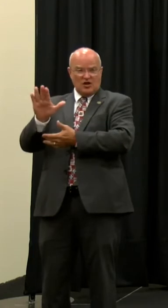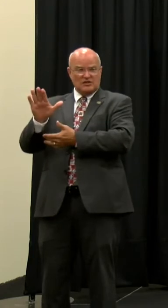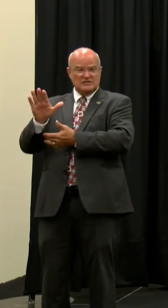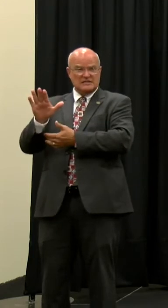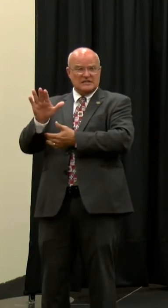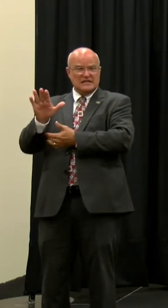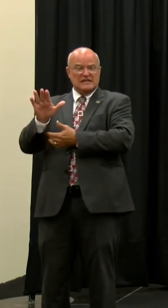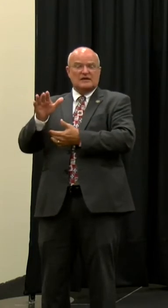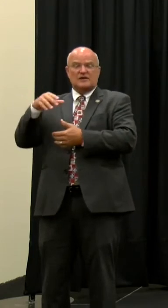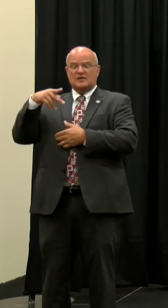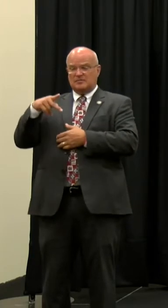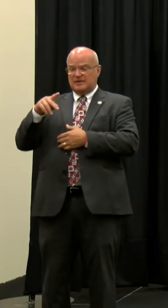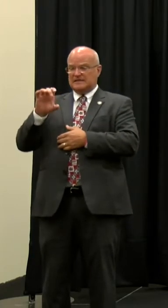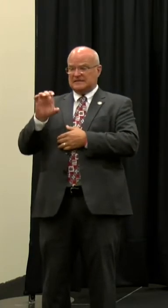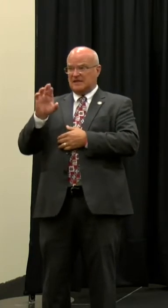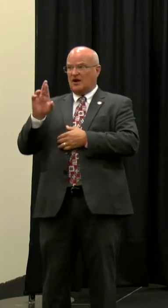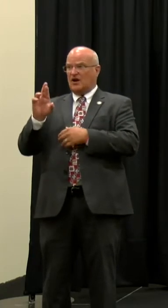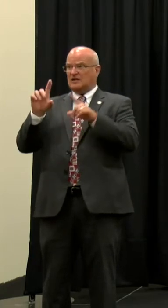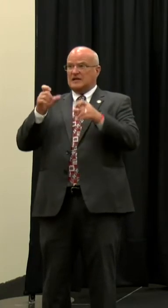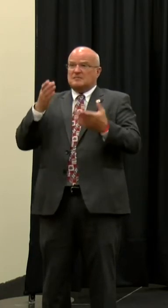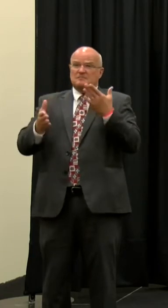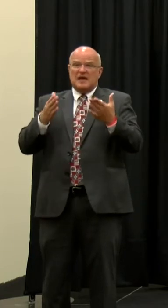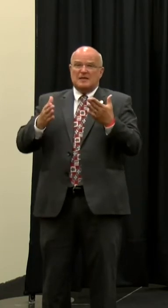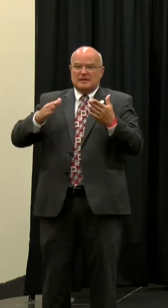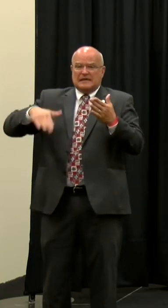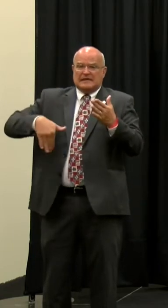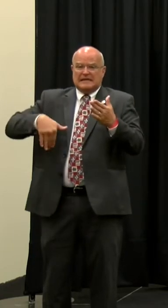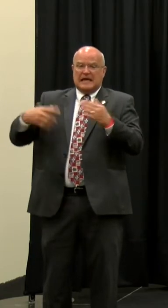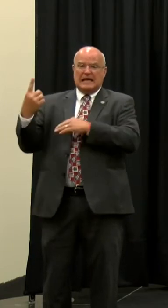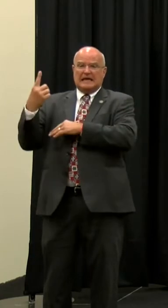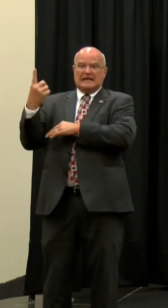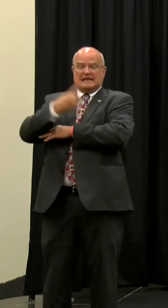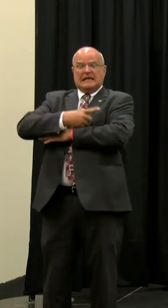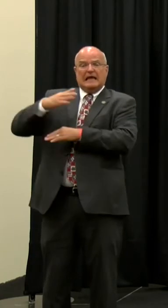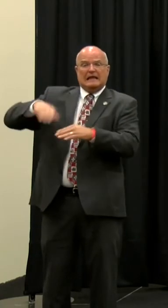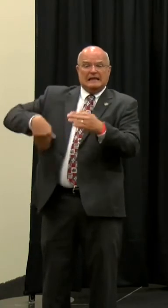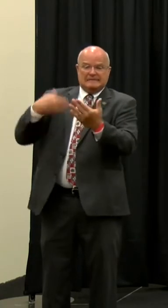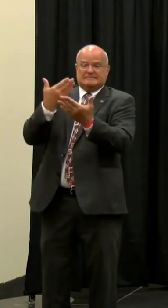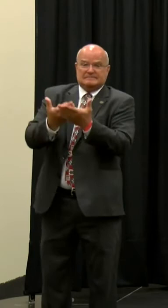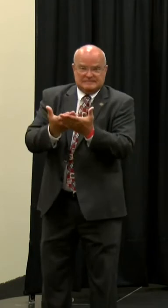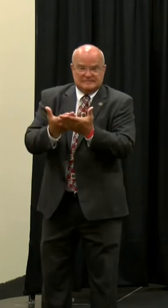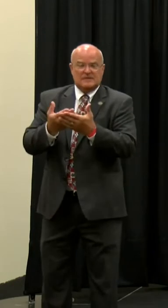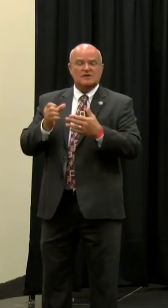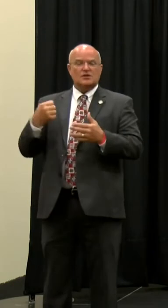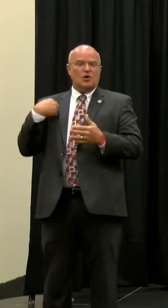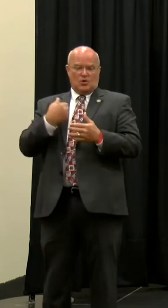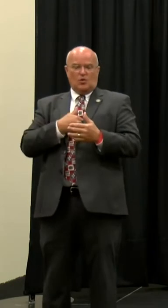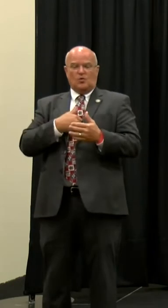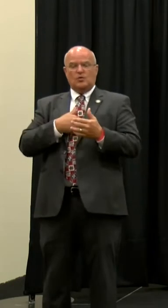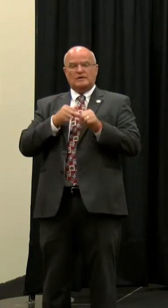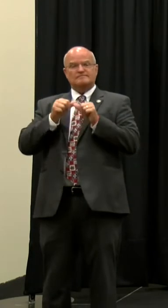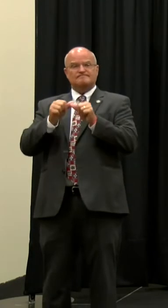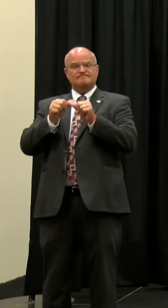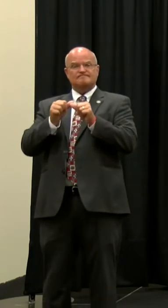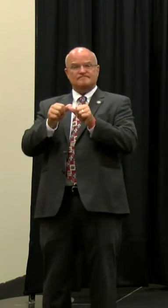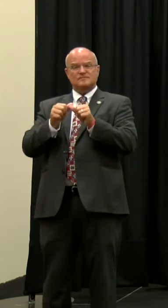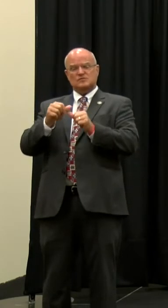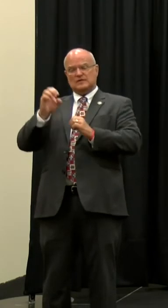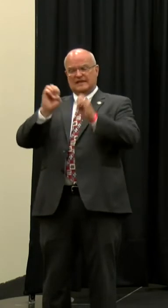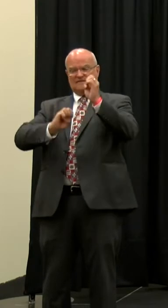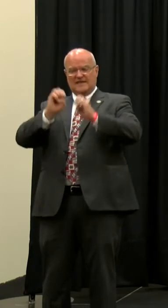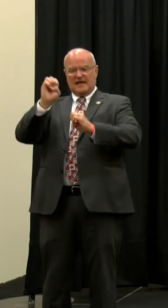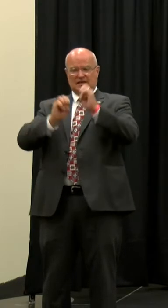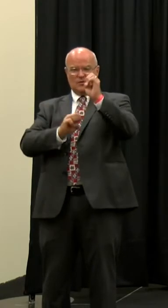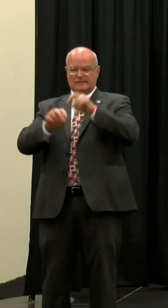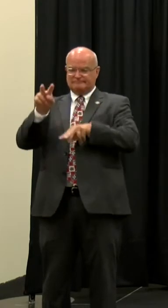campus, or the PCR test might be a day late in getting in, and so we're continuing to